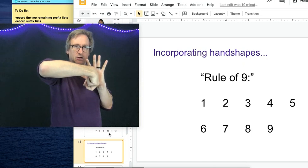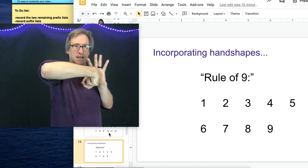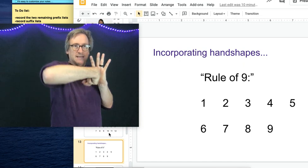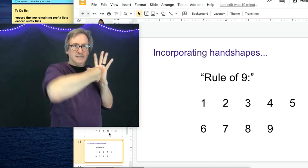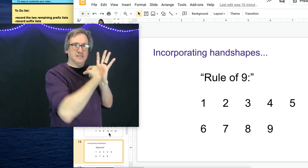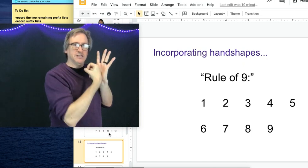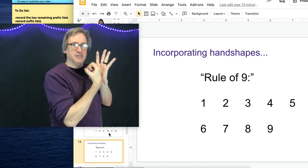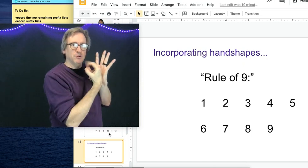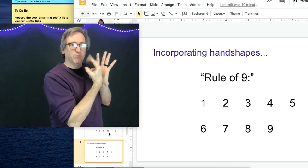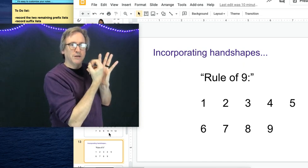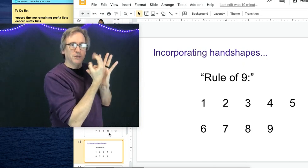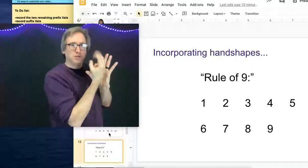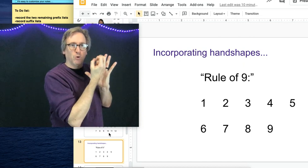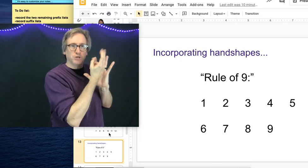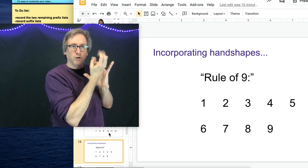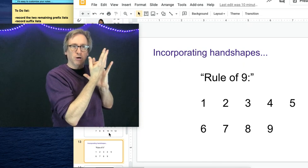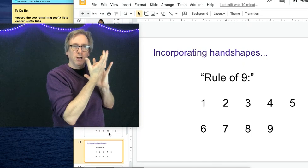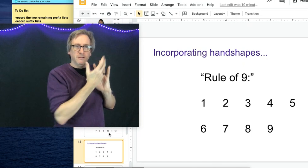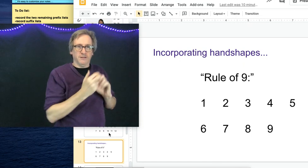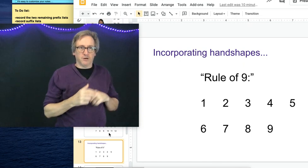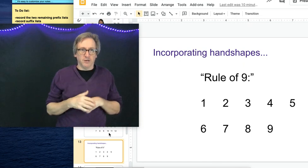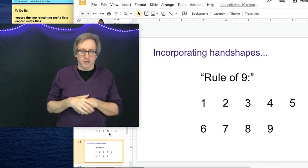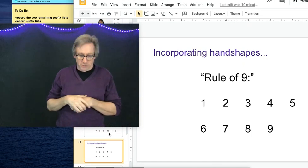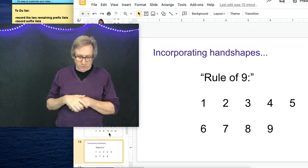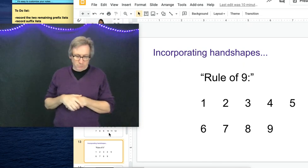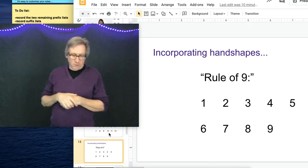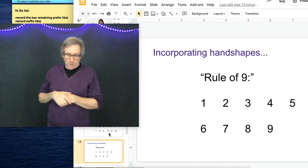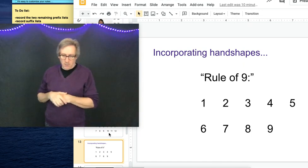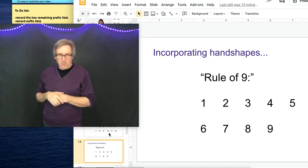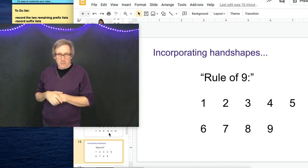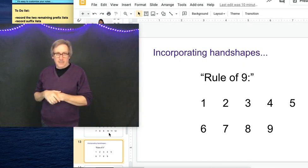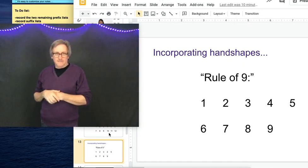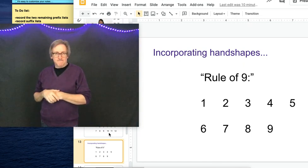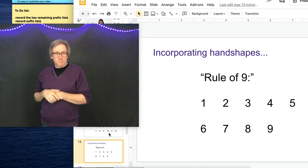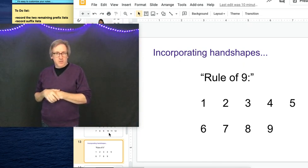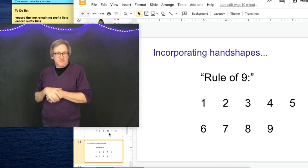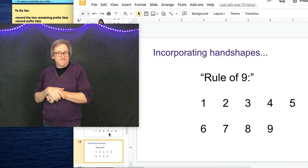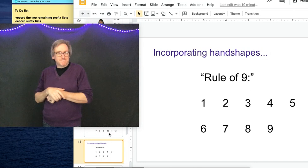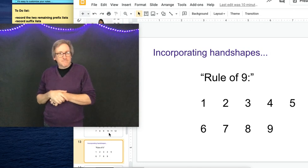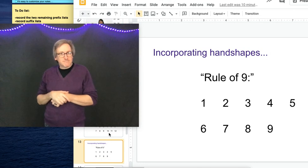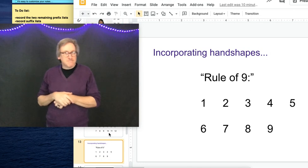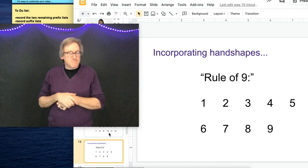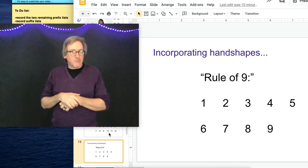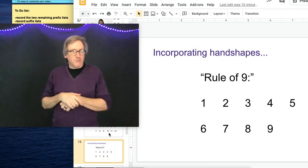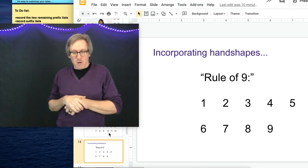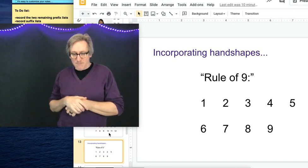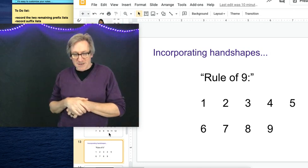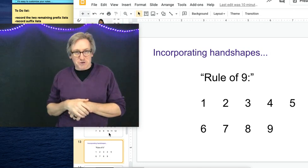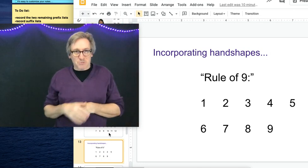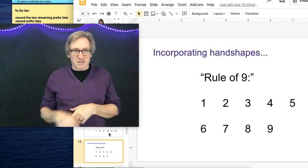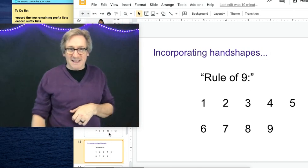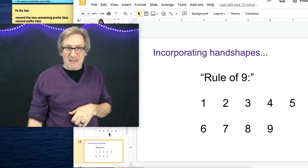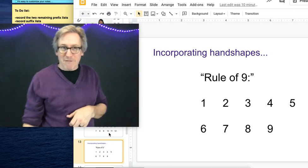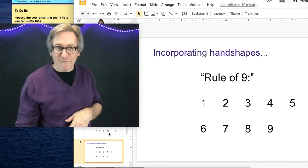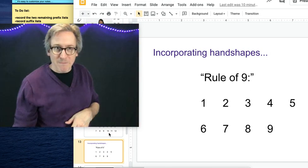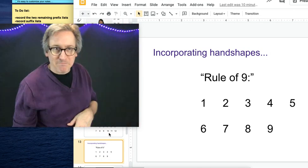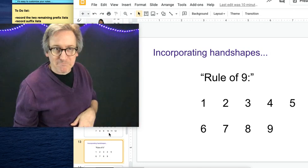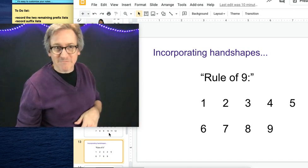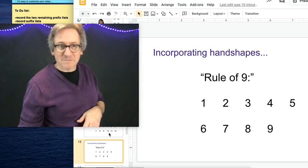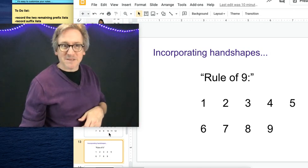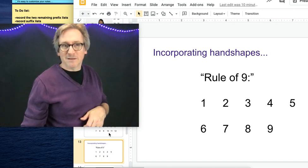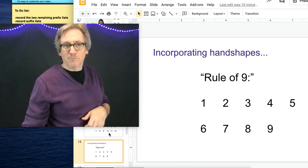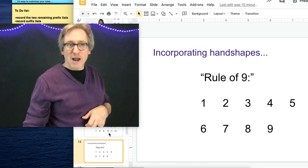kicking their legs. It's this new British torture that they're going to do with their prime minister once they get rid of